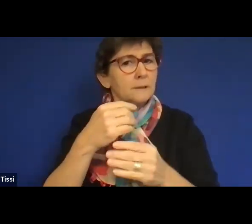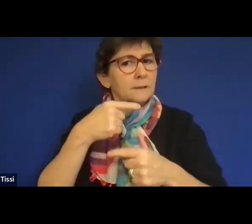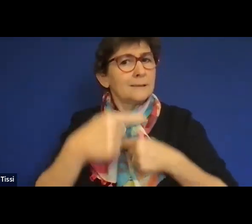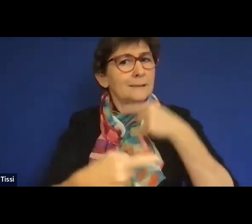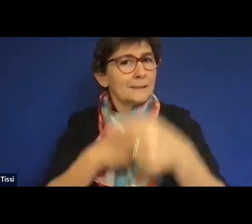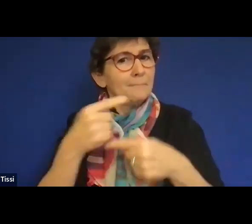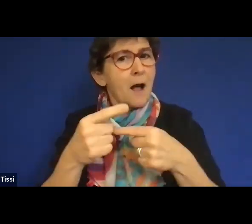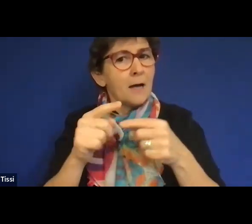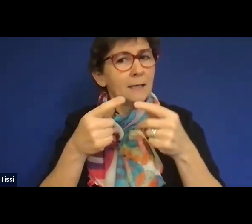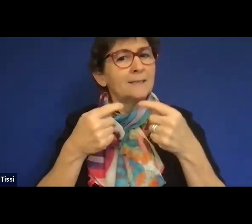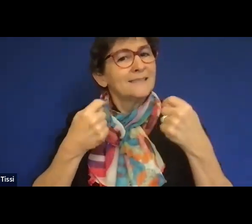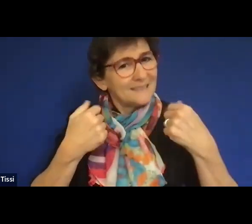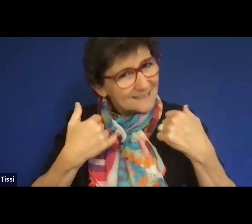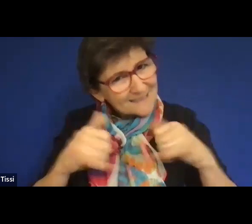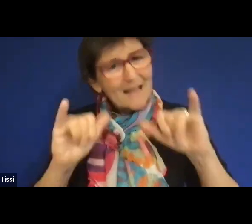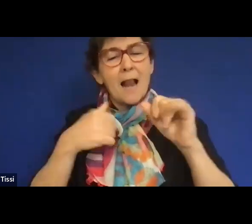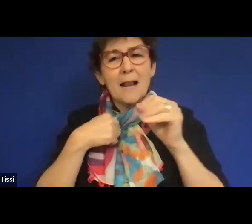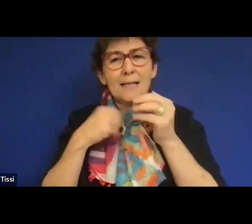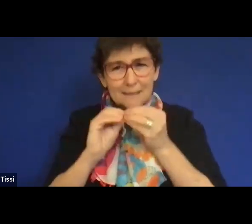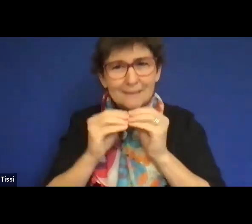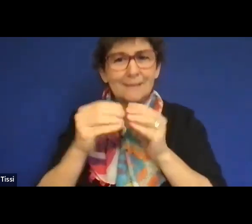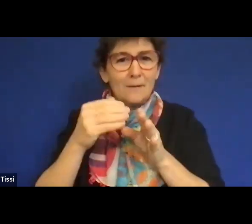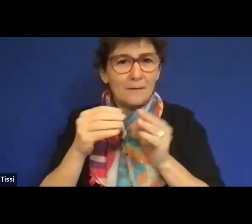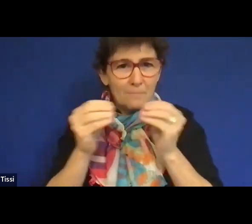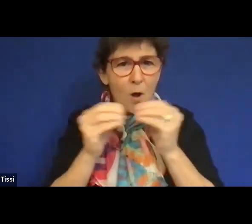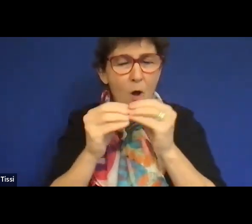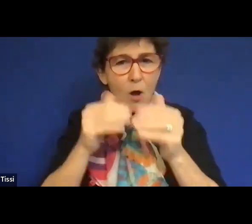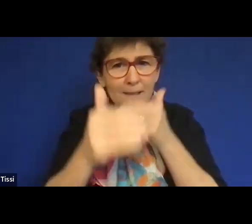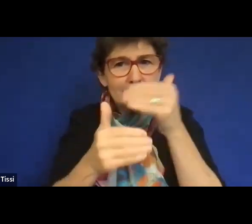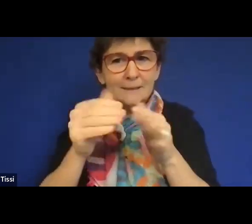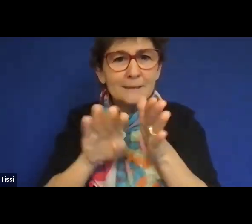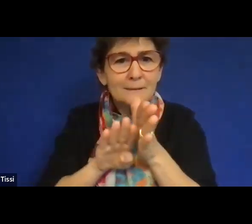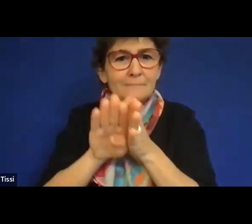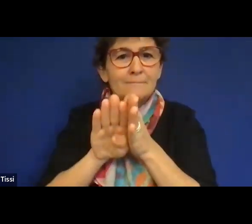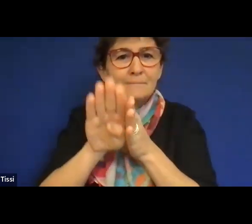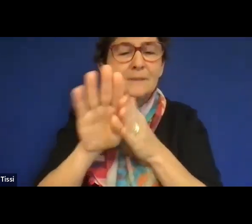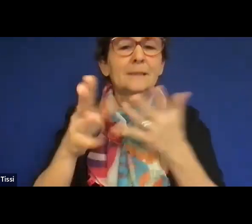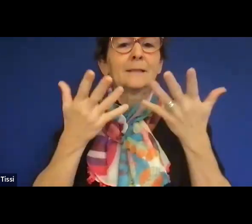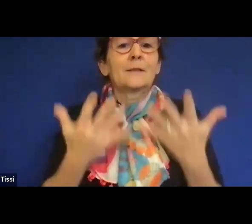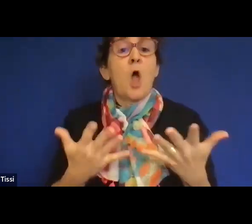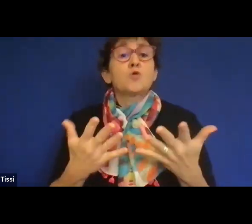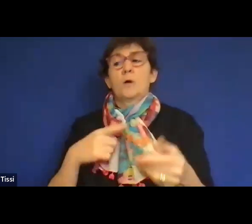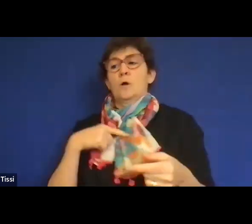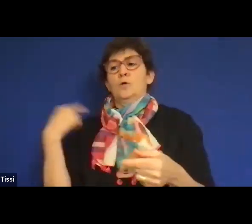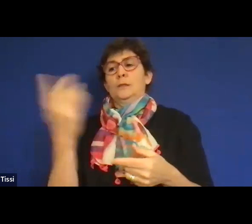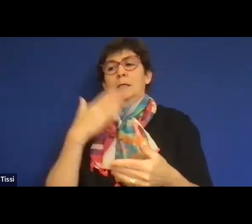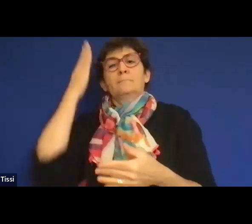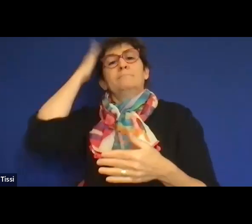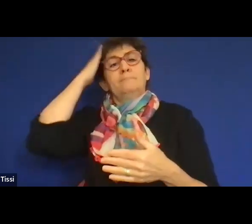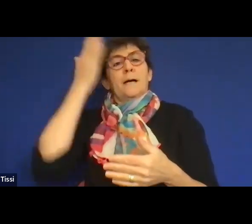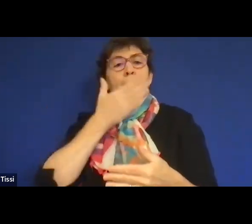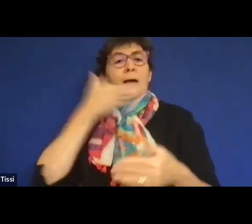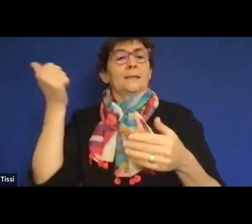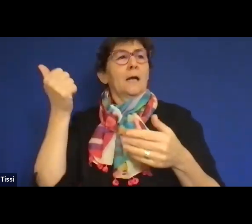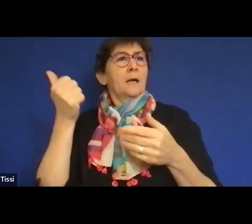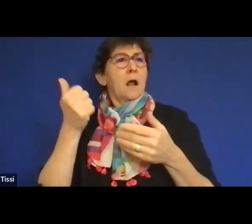scale. We've been making some really good progress, I would say. We still have some more work to do to make it even more robust.